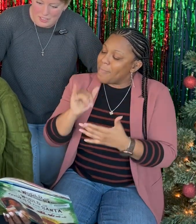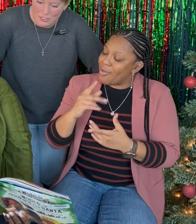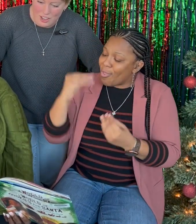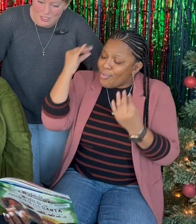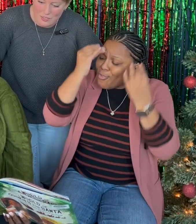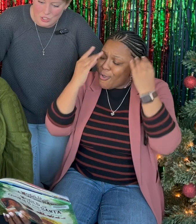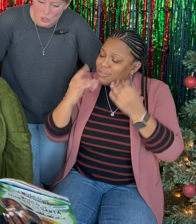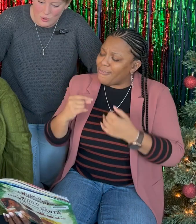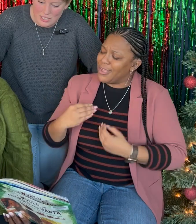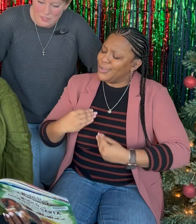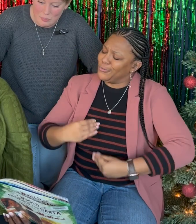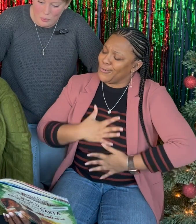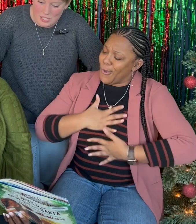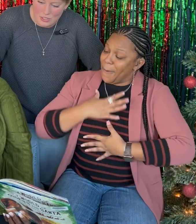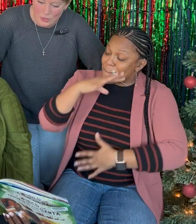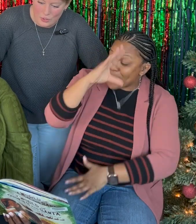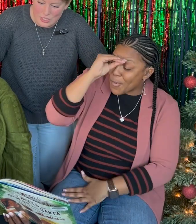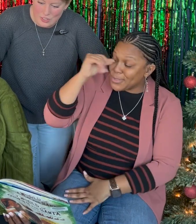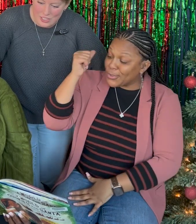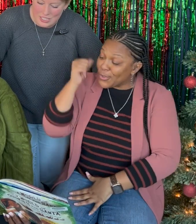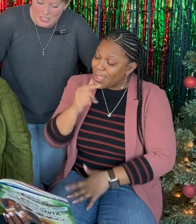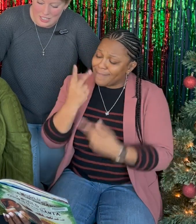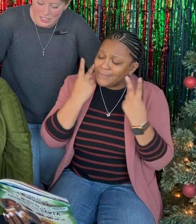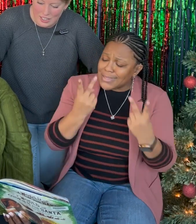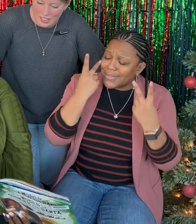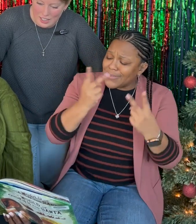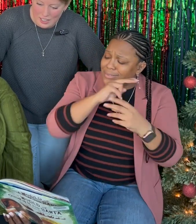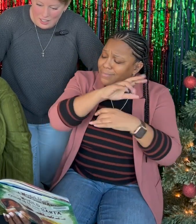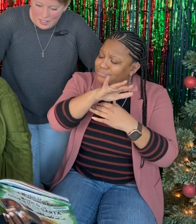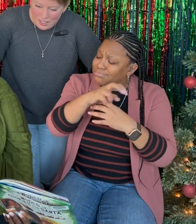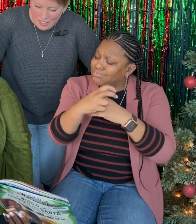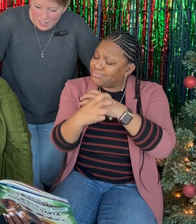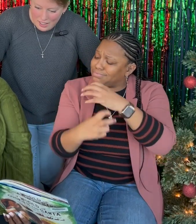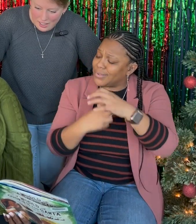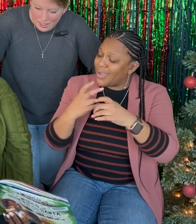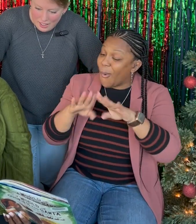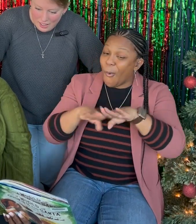warmed by the thoughts of the joys of the boys and girls he visited